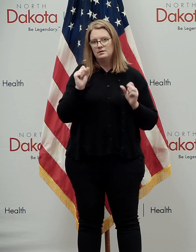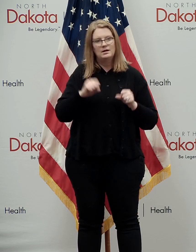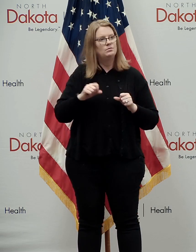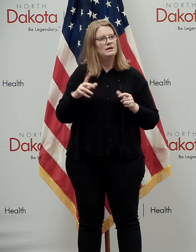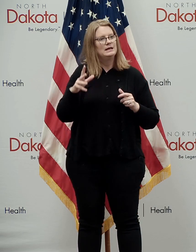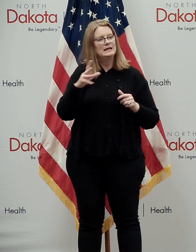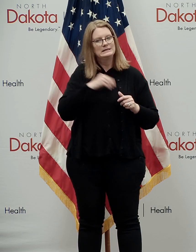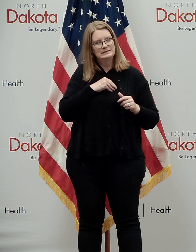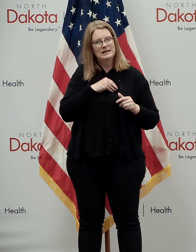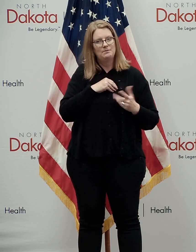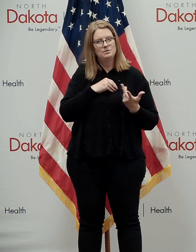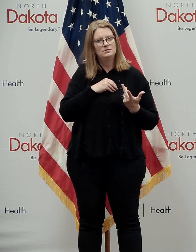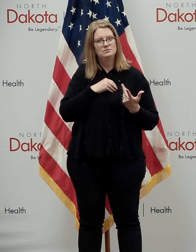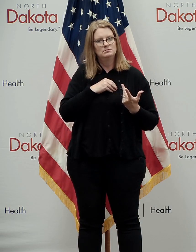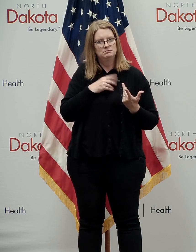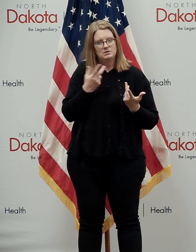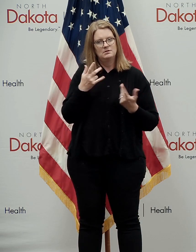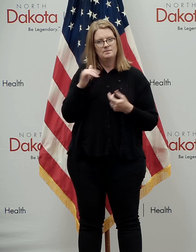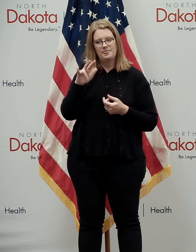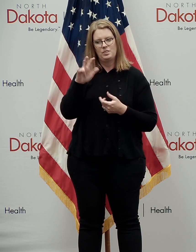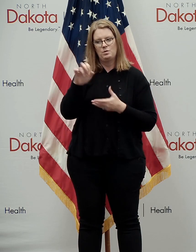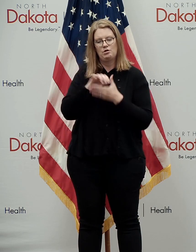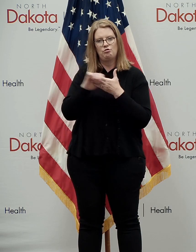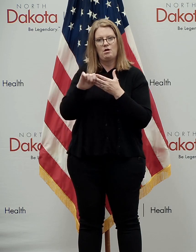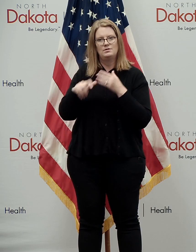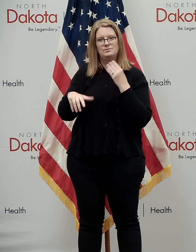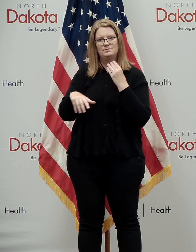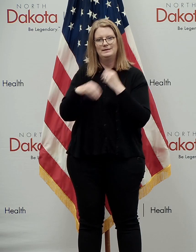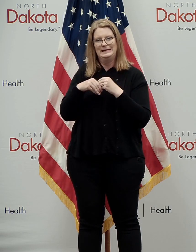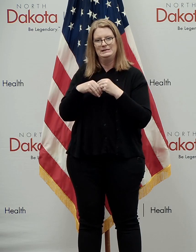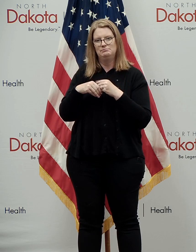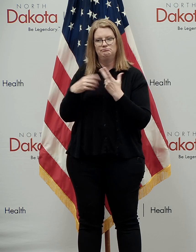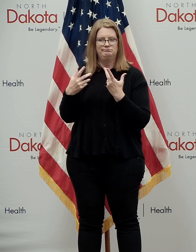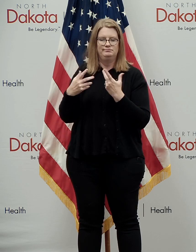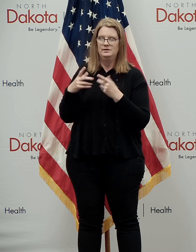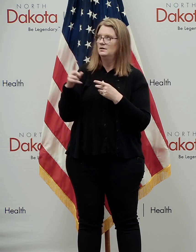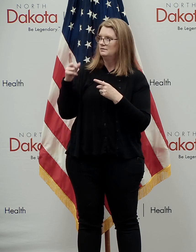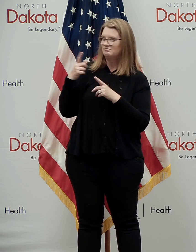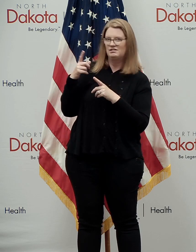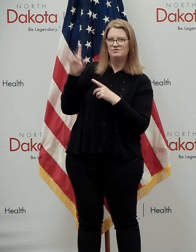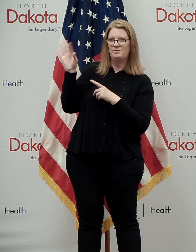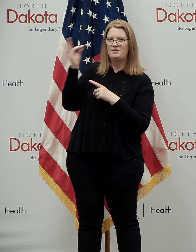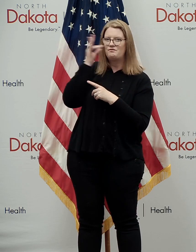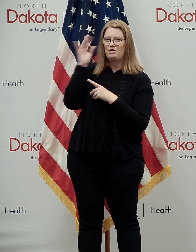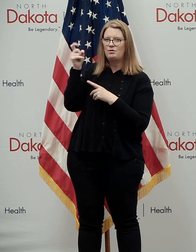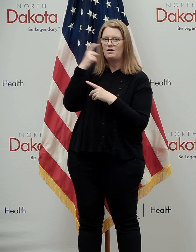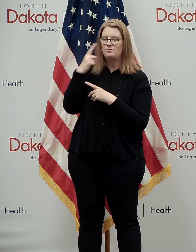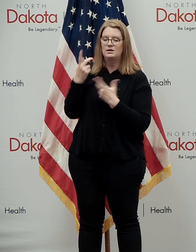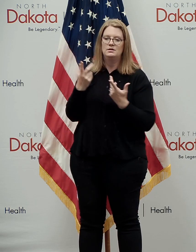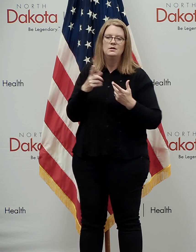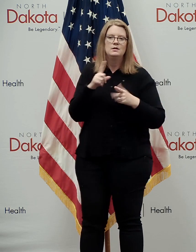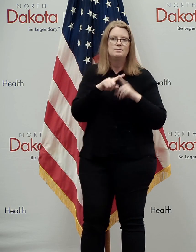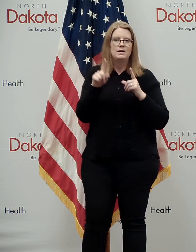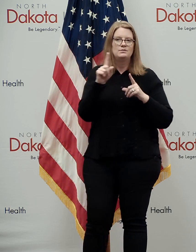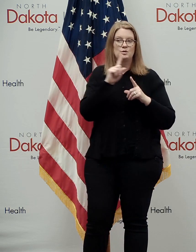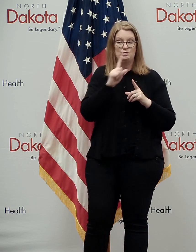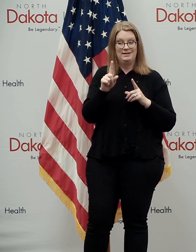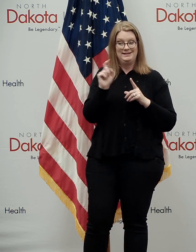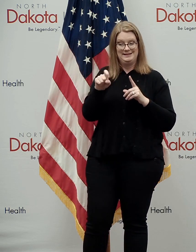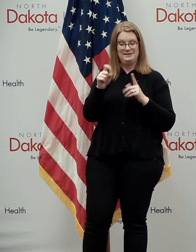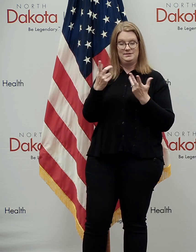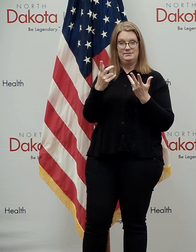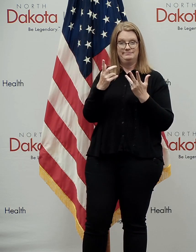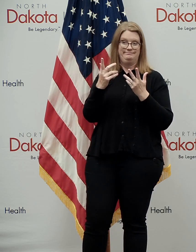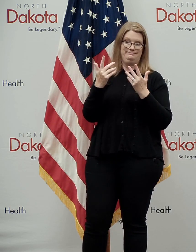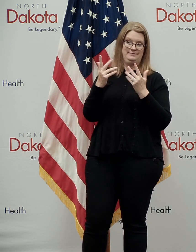the $300 per claim. And so that's, if we get clarity around that, then we'll be faced with that decision of